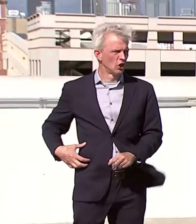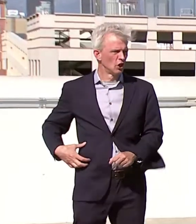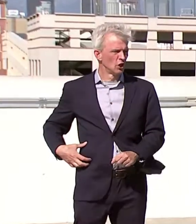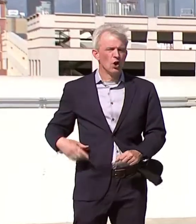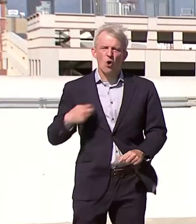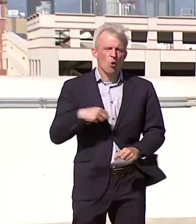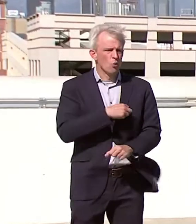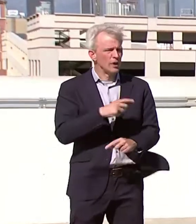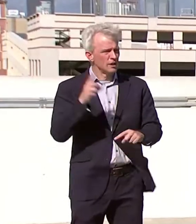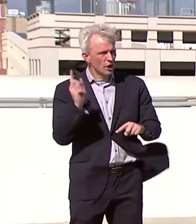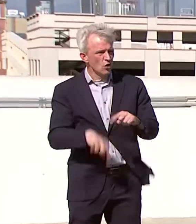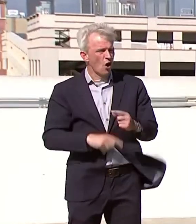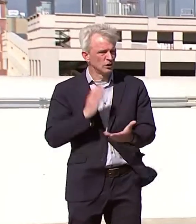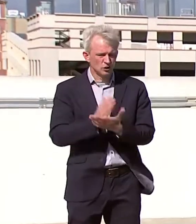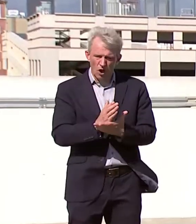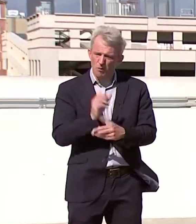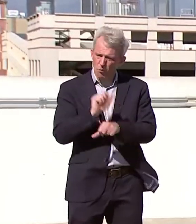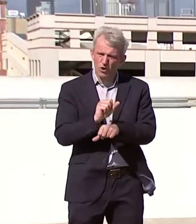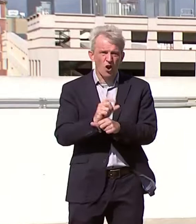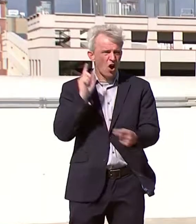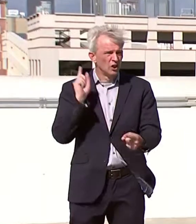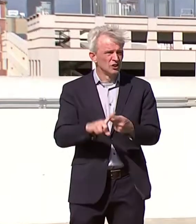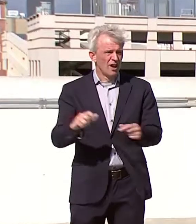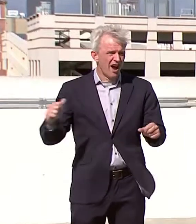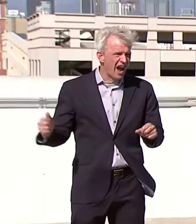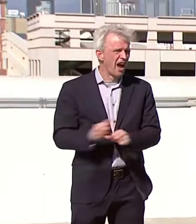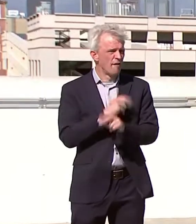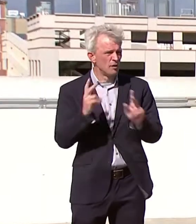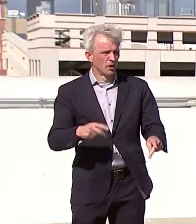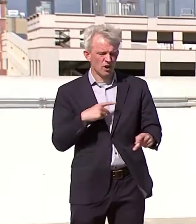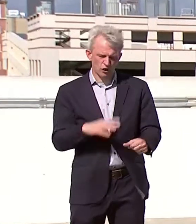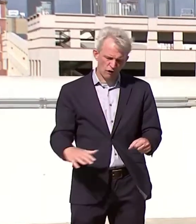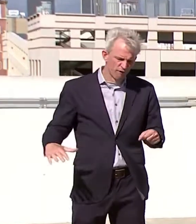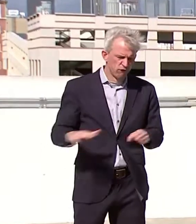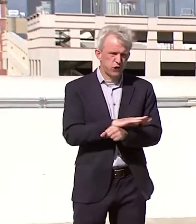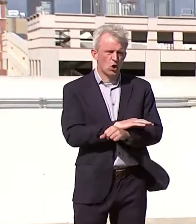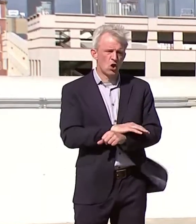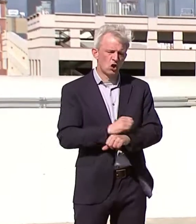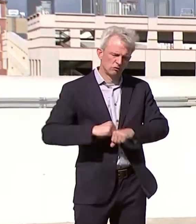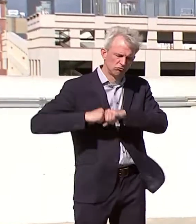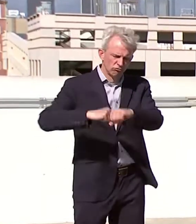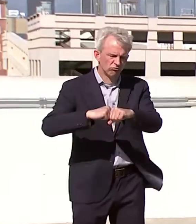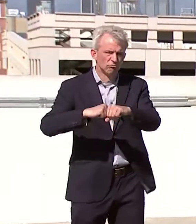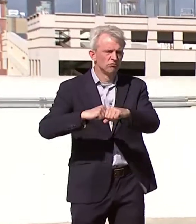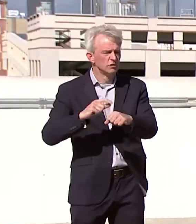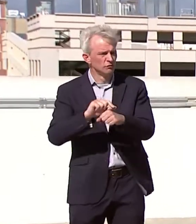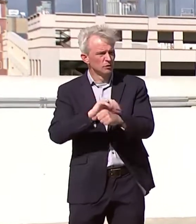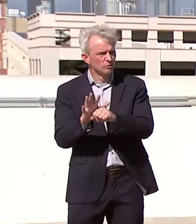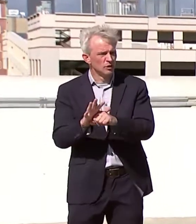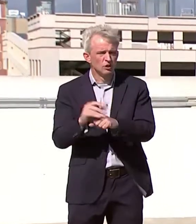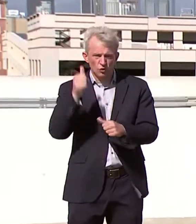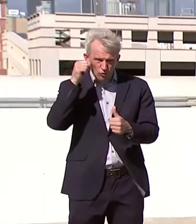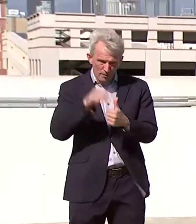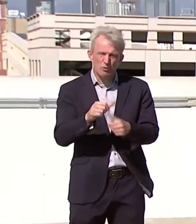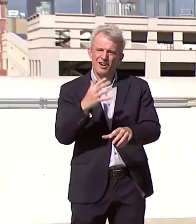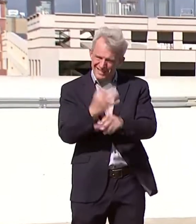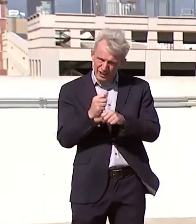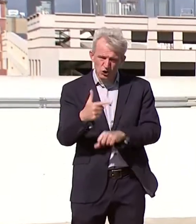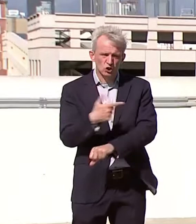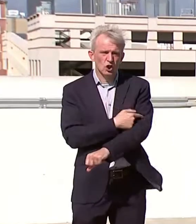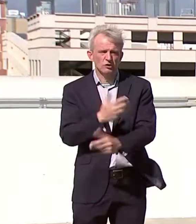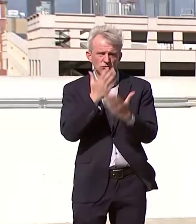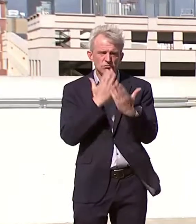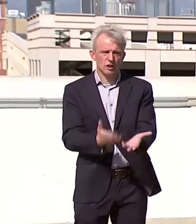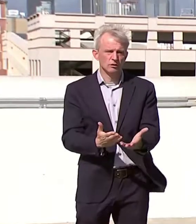until everyone has full immunity. So remember, neighbors and friends, get your shot. Thank you,